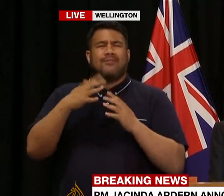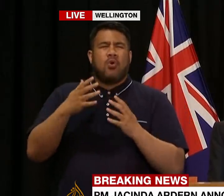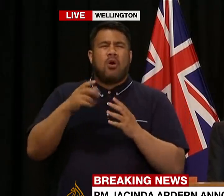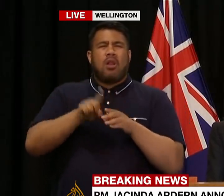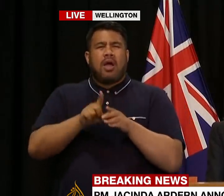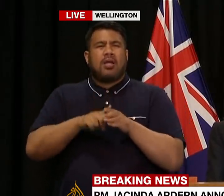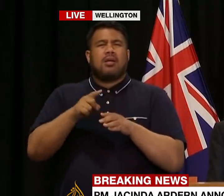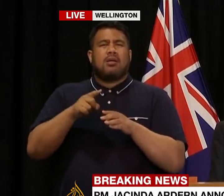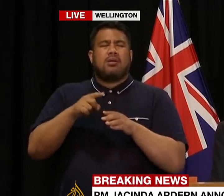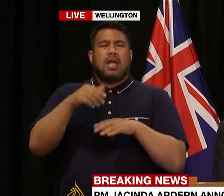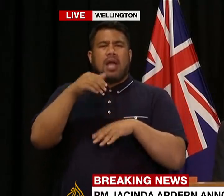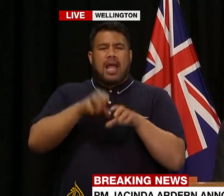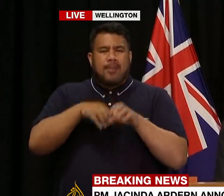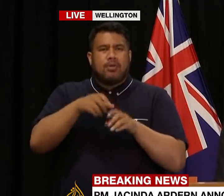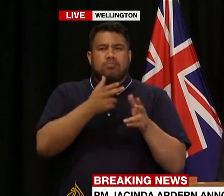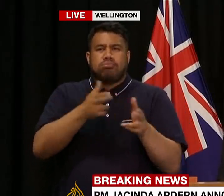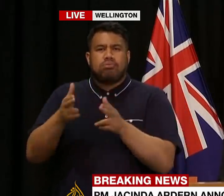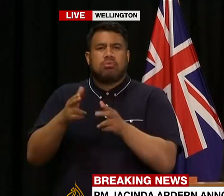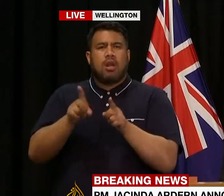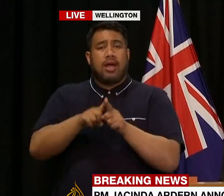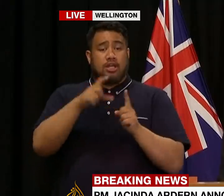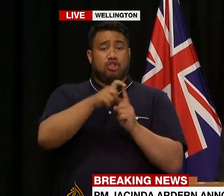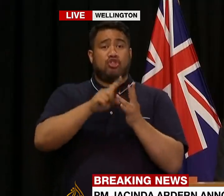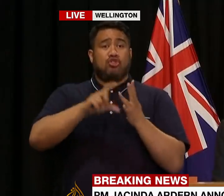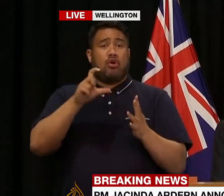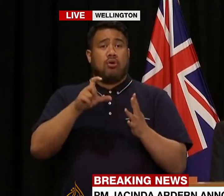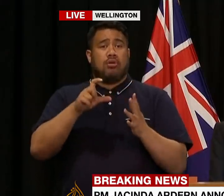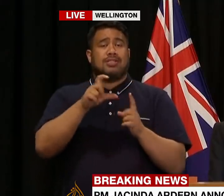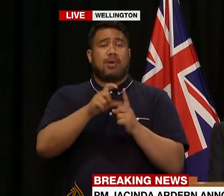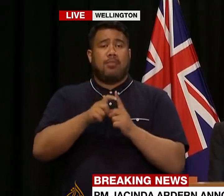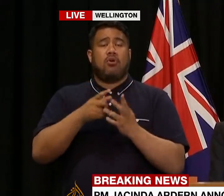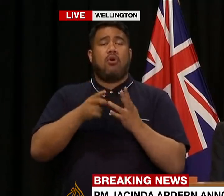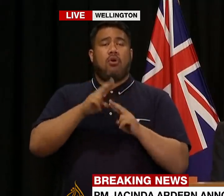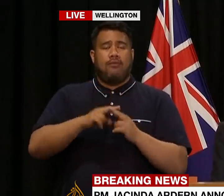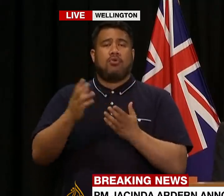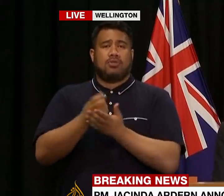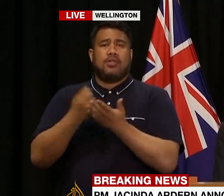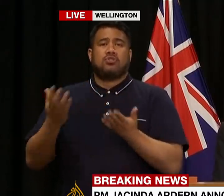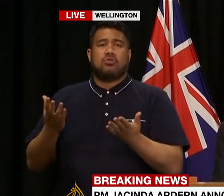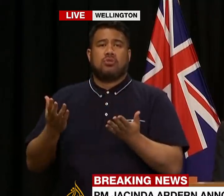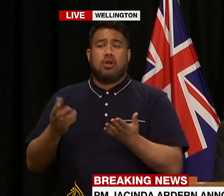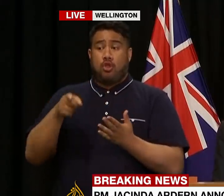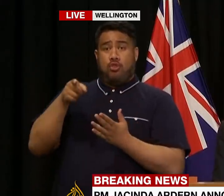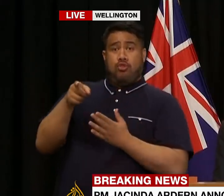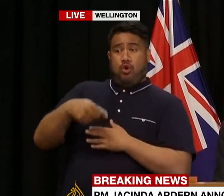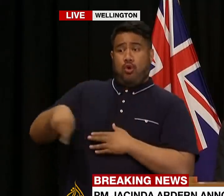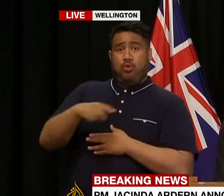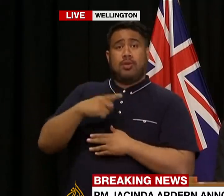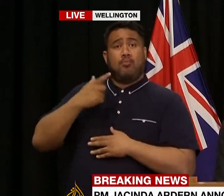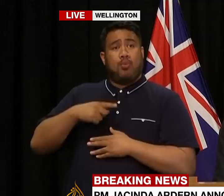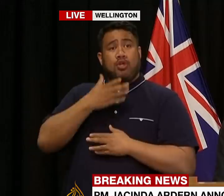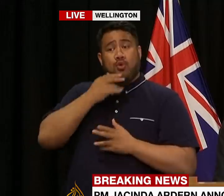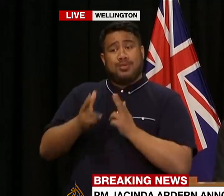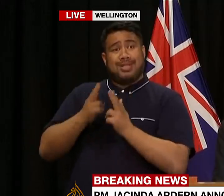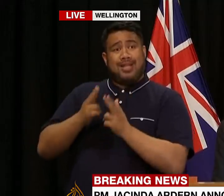culling, such as dock. We will, as a cabinet, work through legalised exemptions for these purposes, but they will